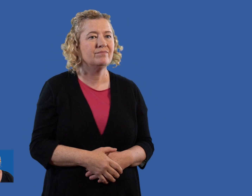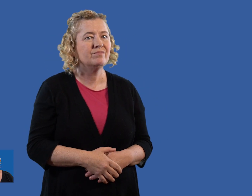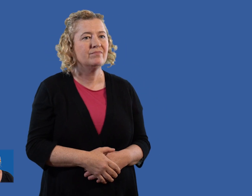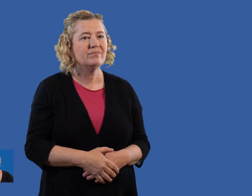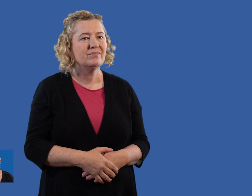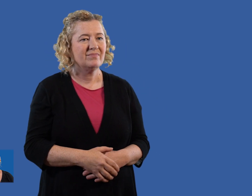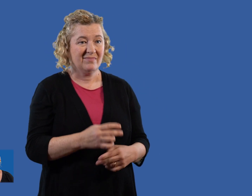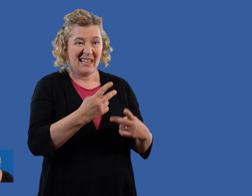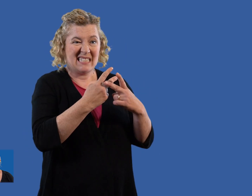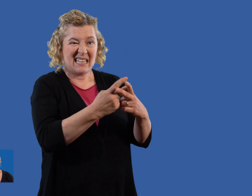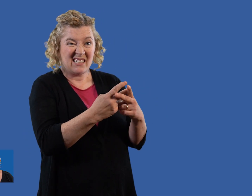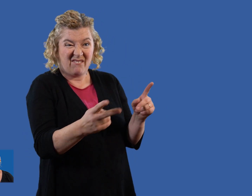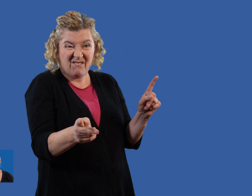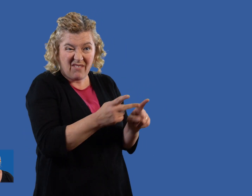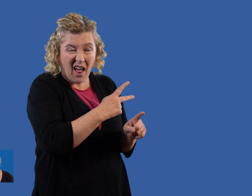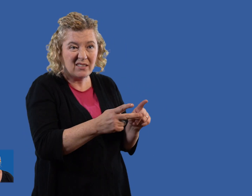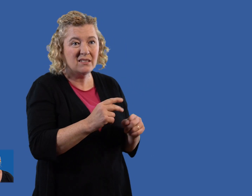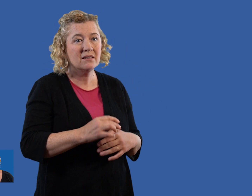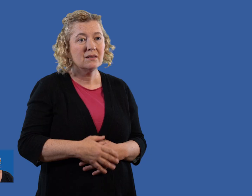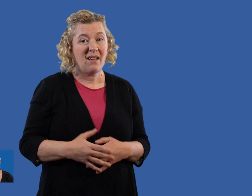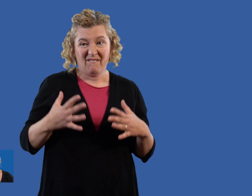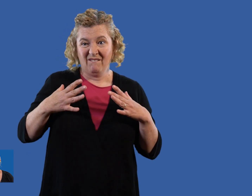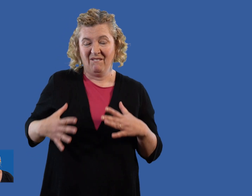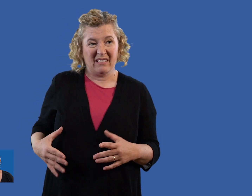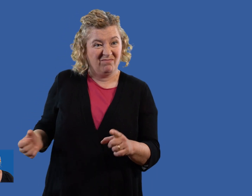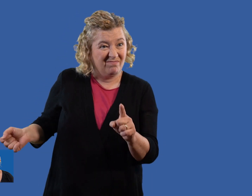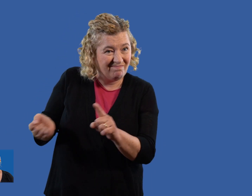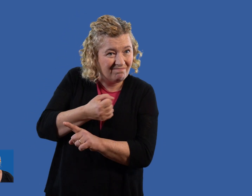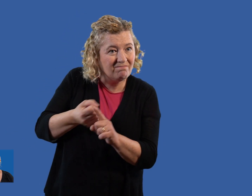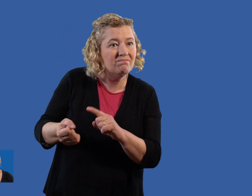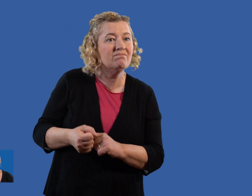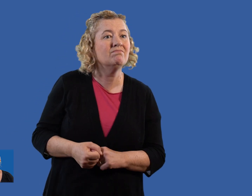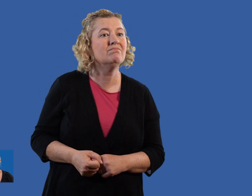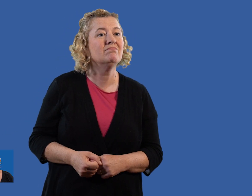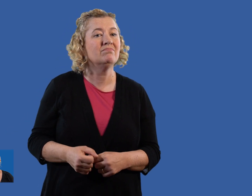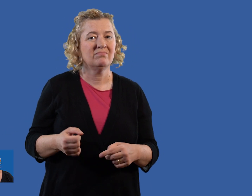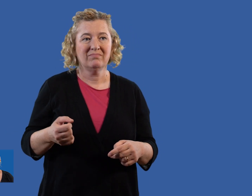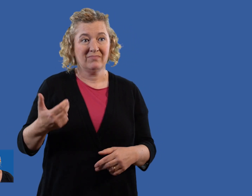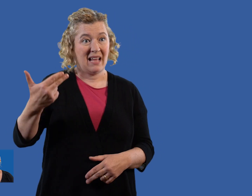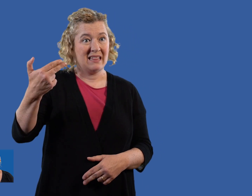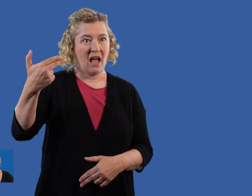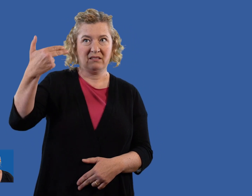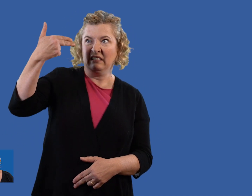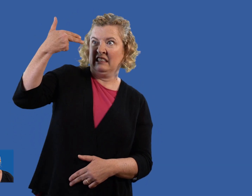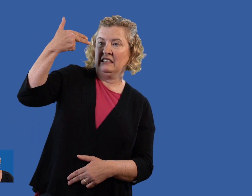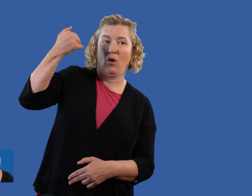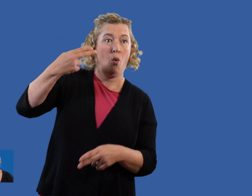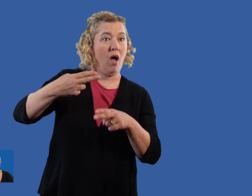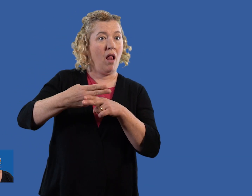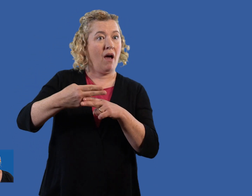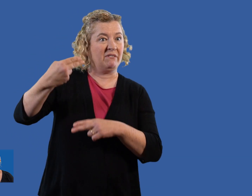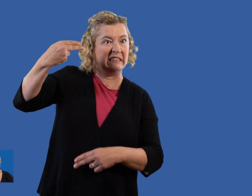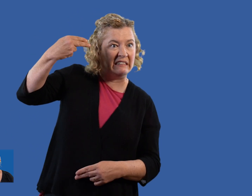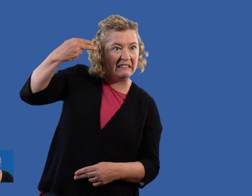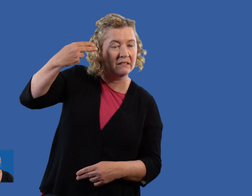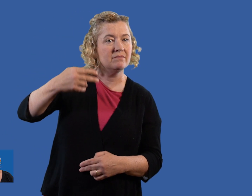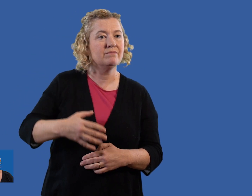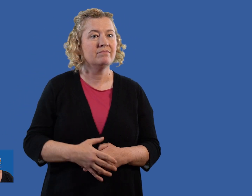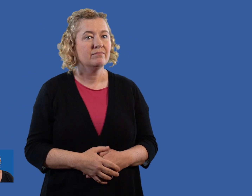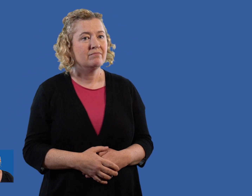sexual violence, physical assault, being threatened with a weapon, being involved